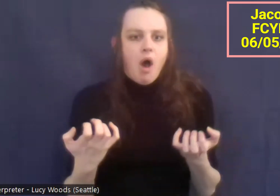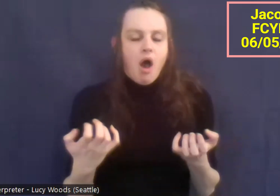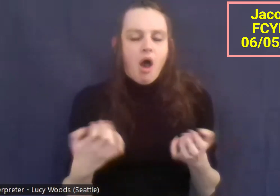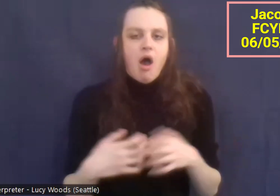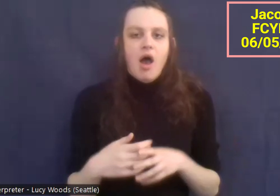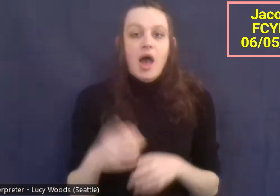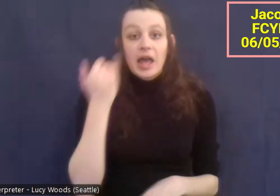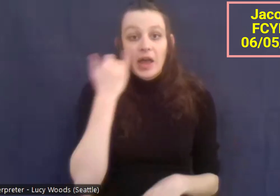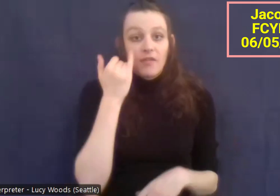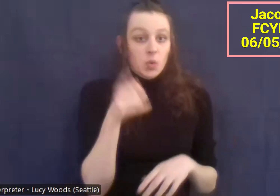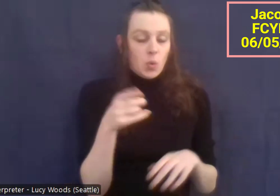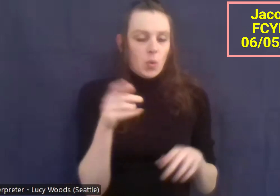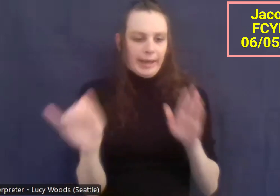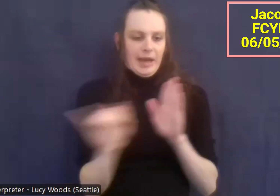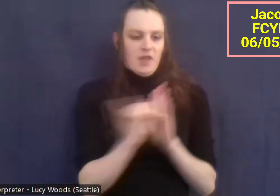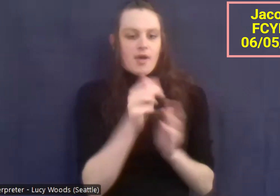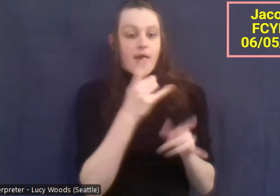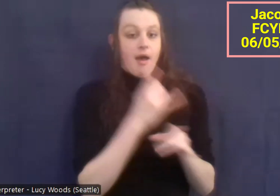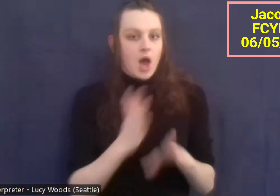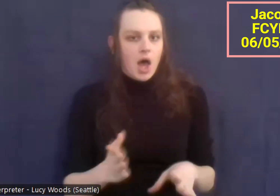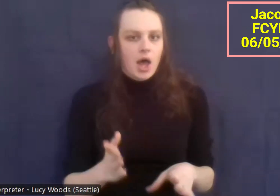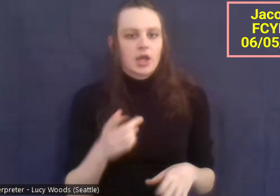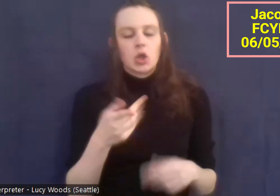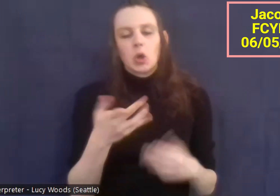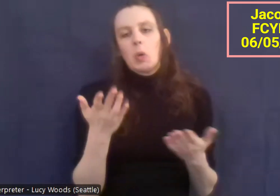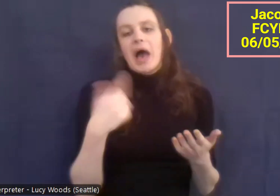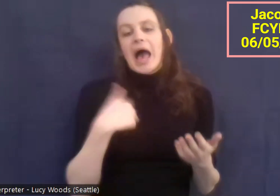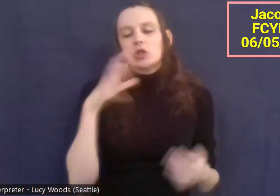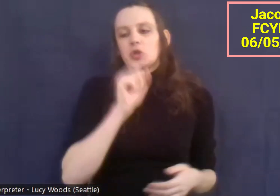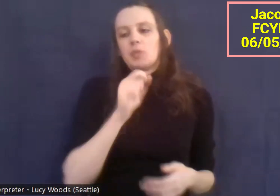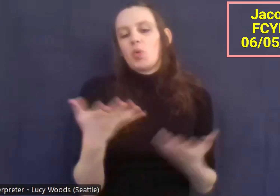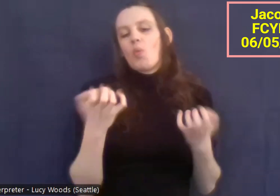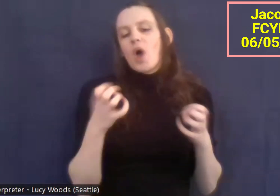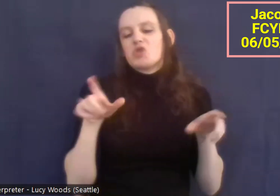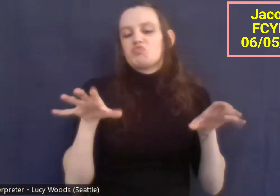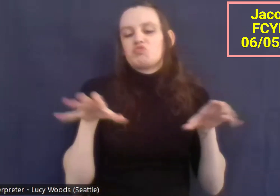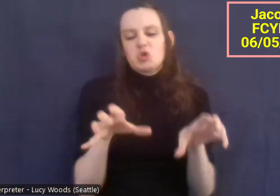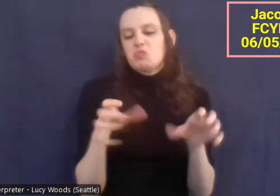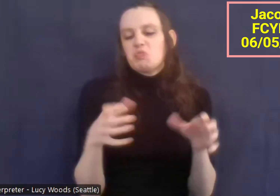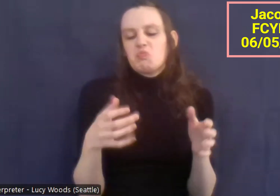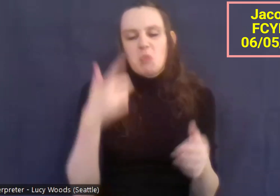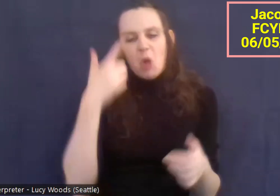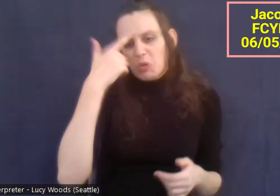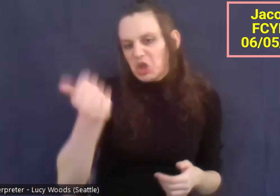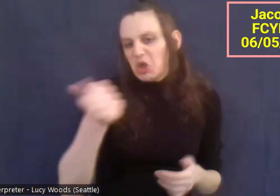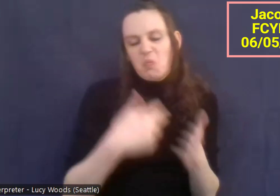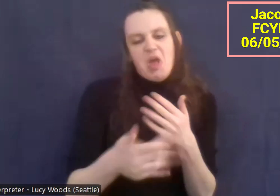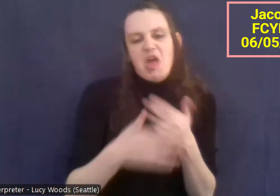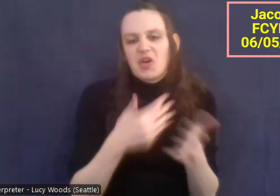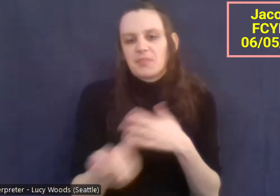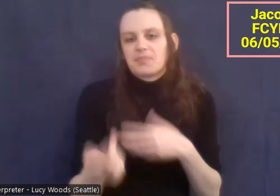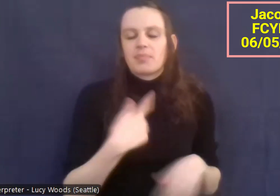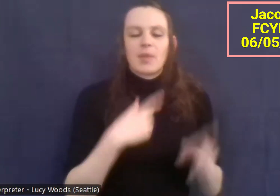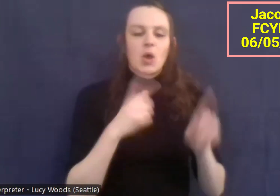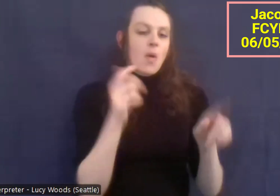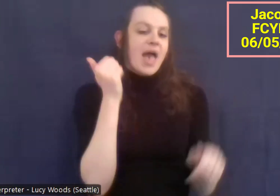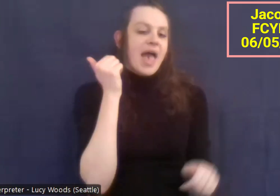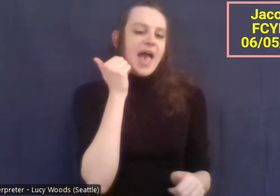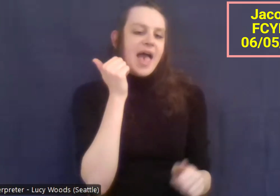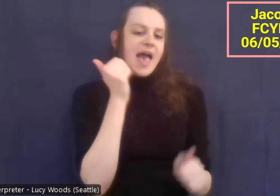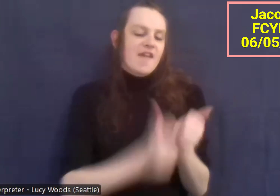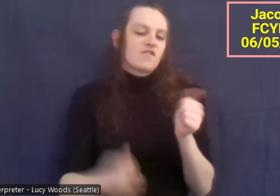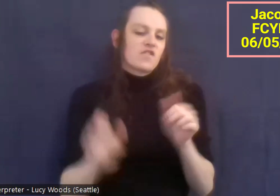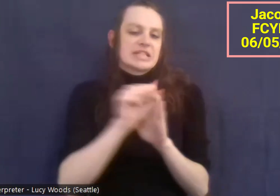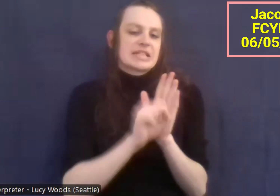can probably identify as wanting to do whatever the hell you want to do. So I've been to every state except for Alaska and Hawaii. I'm looking at